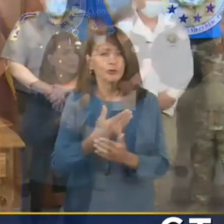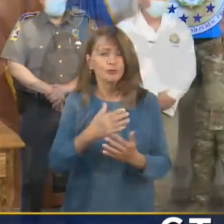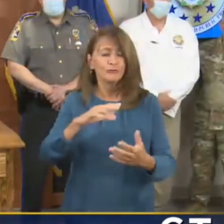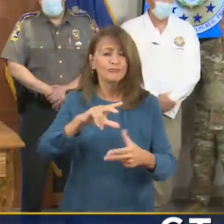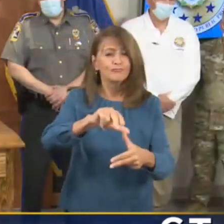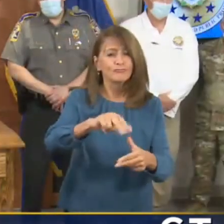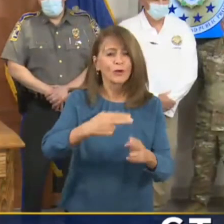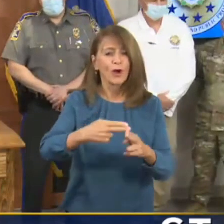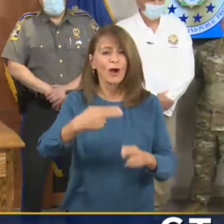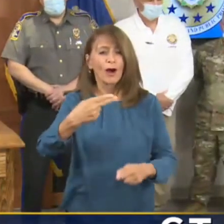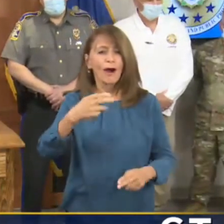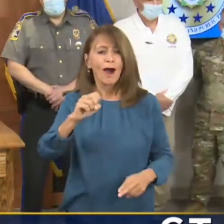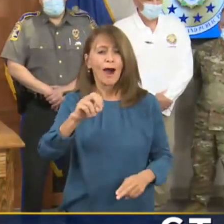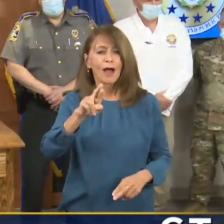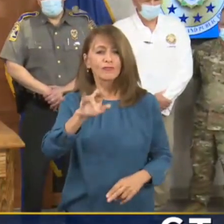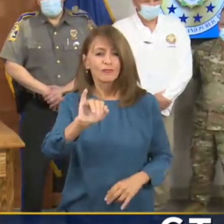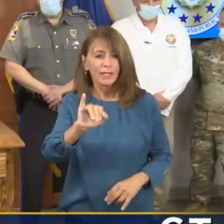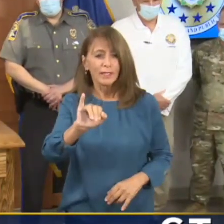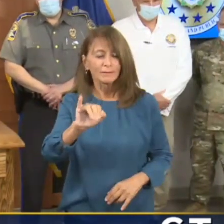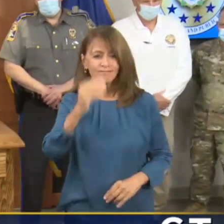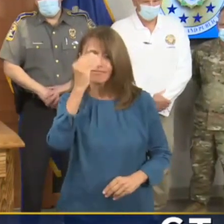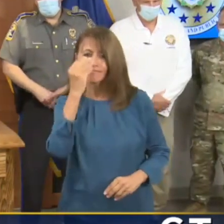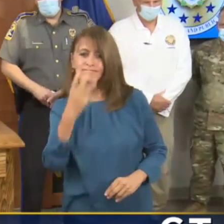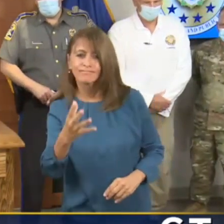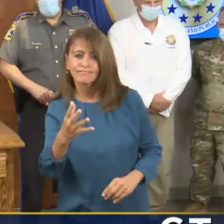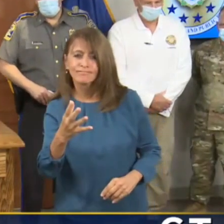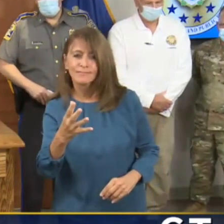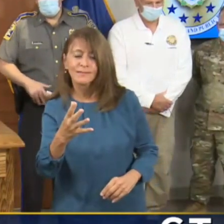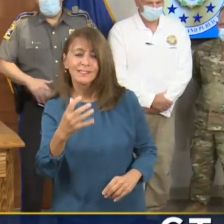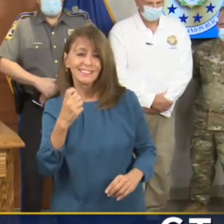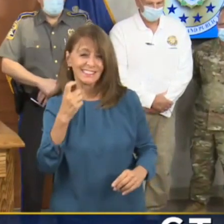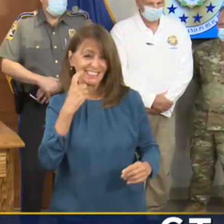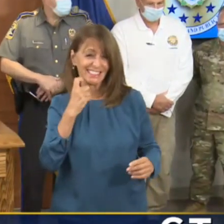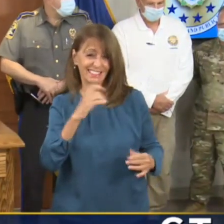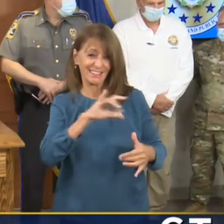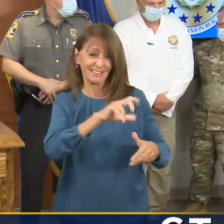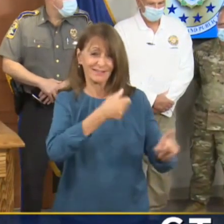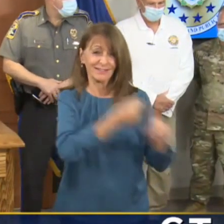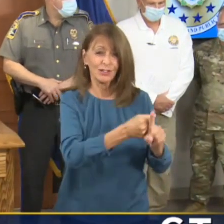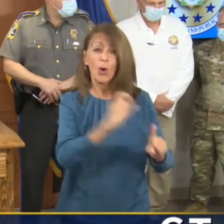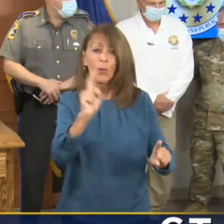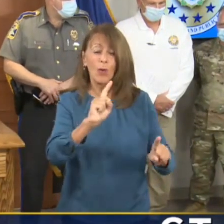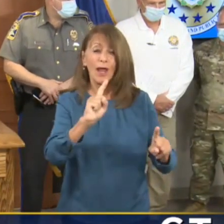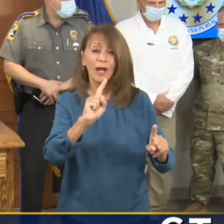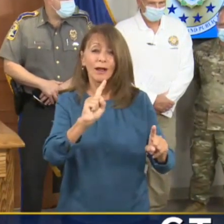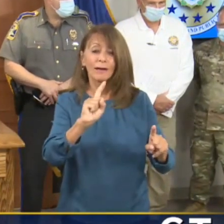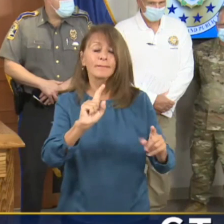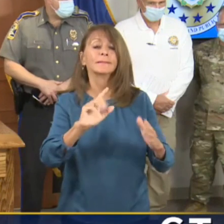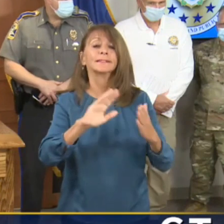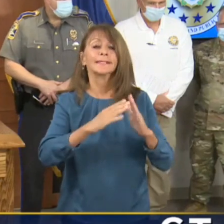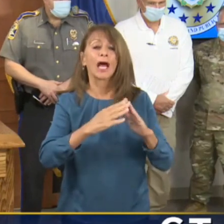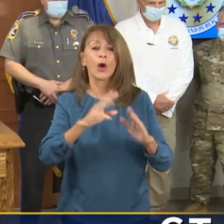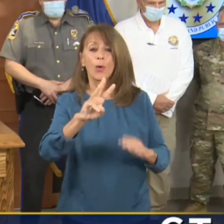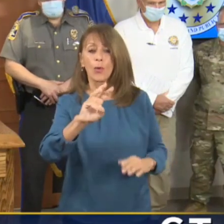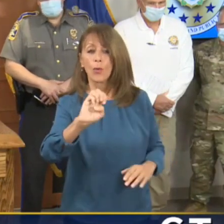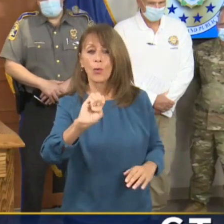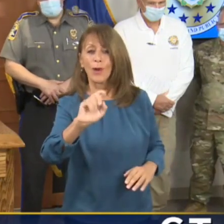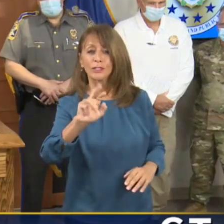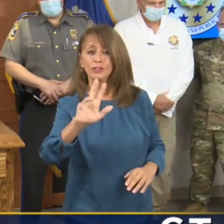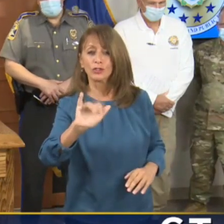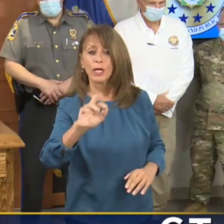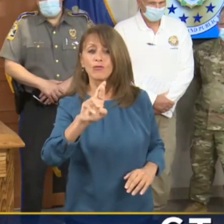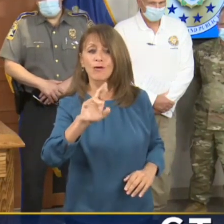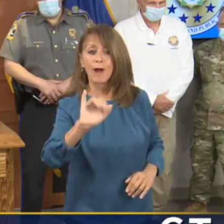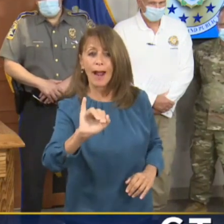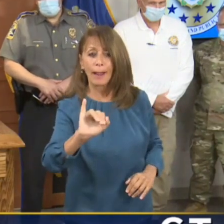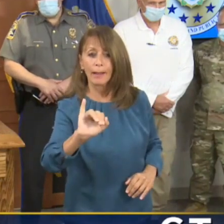It's worth noting that it just hit landfall in Westerly, Rhode Island. Remember, we thought